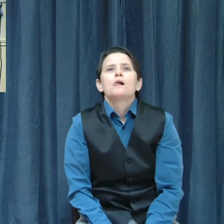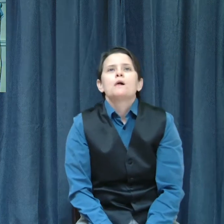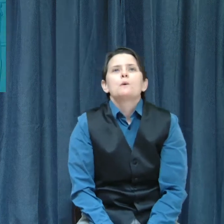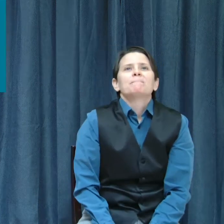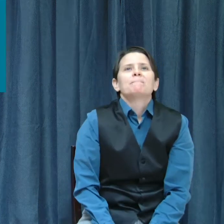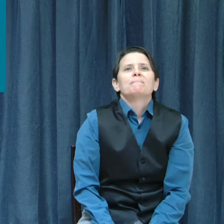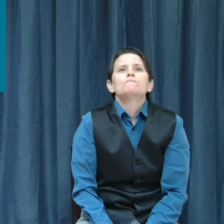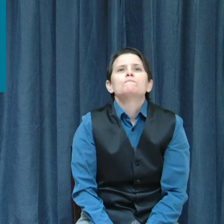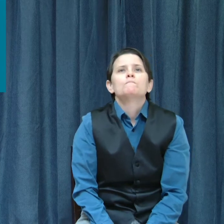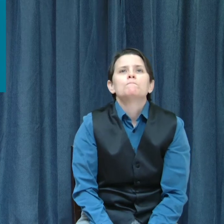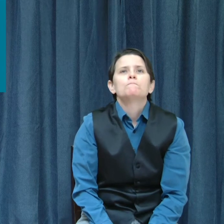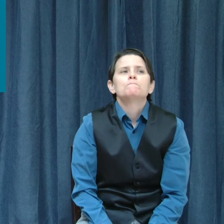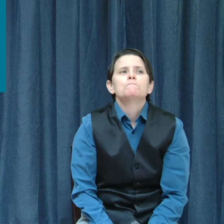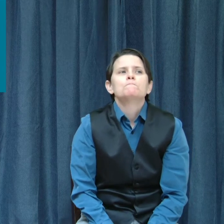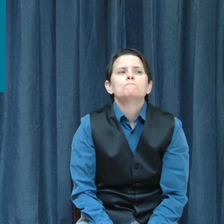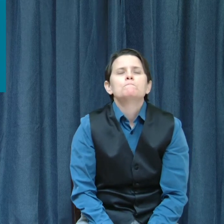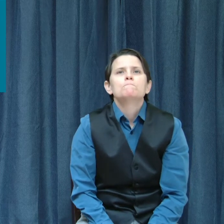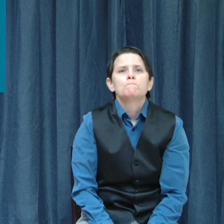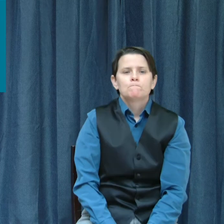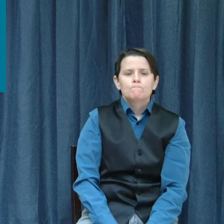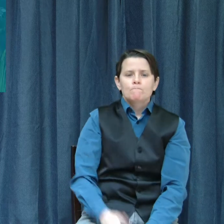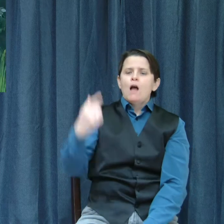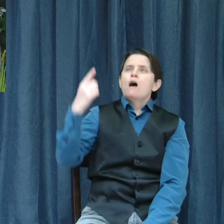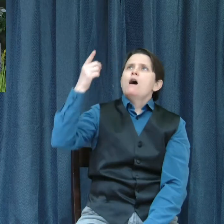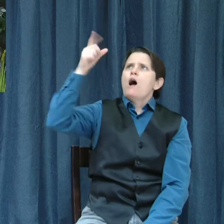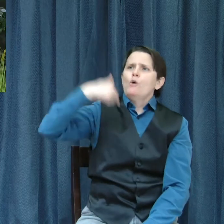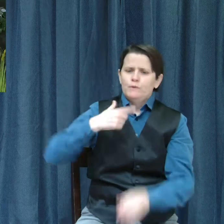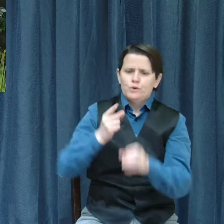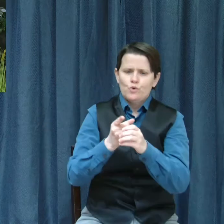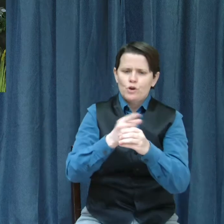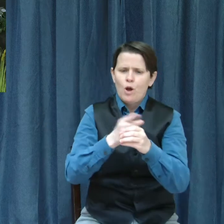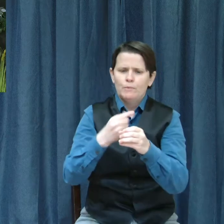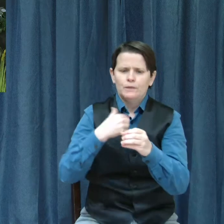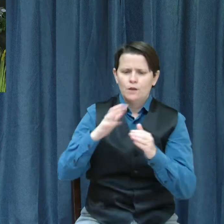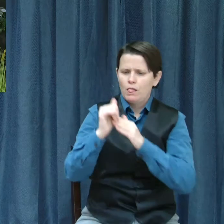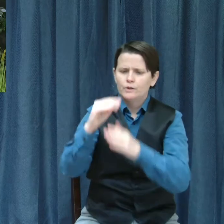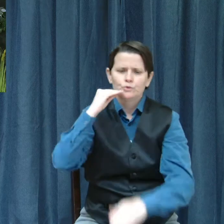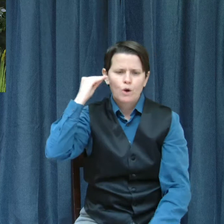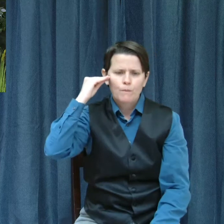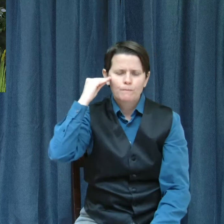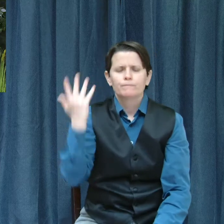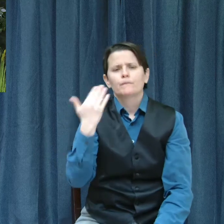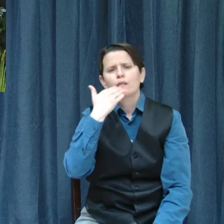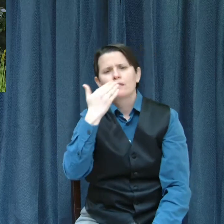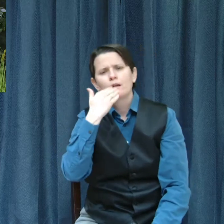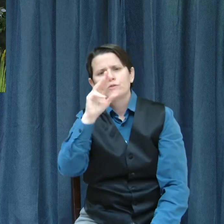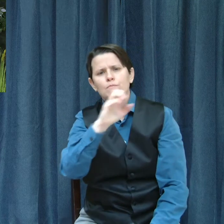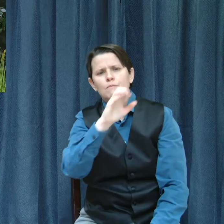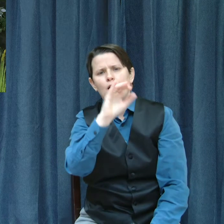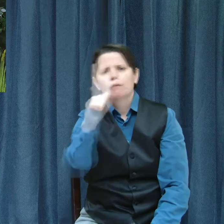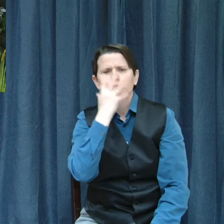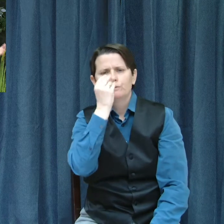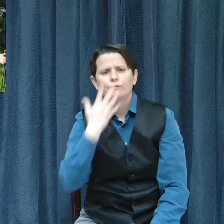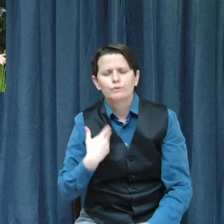I'll be your compass, I'll lead you home. That was beautiful. Thank you, Matt. That was wonderful. So we're kicking off Black History